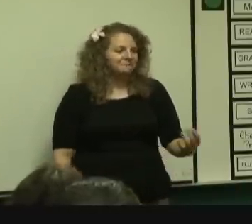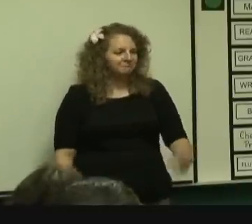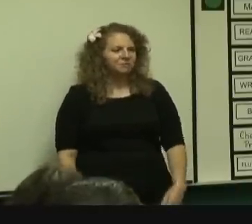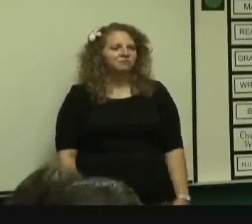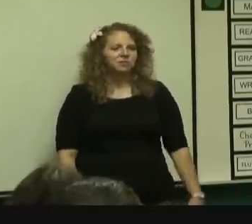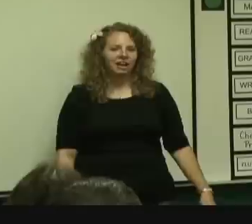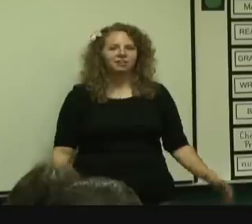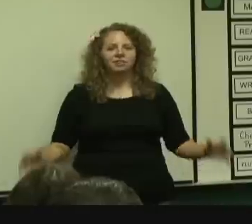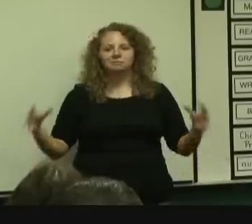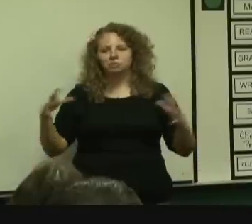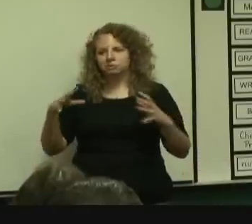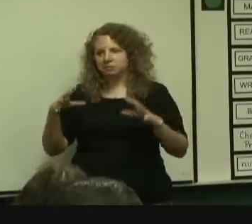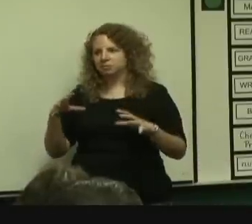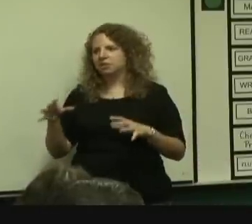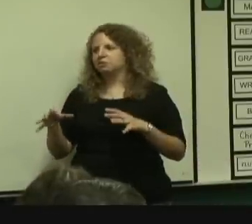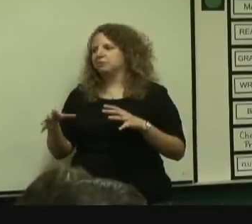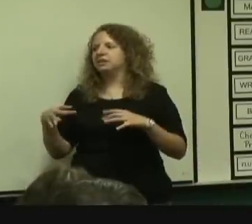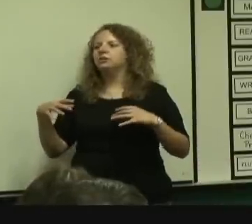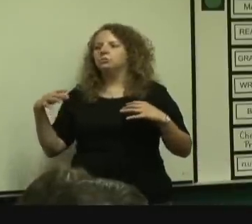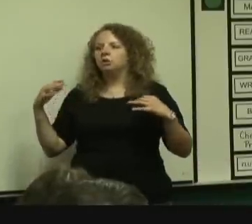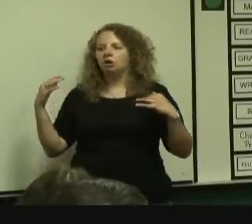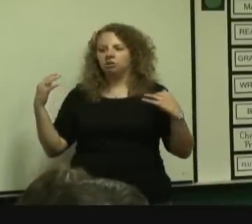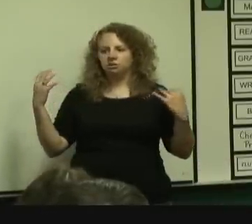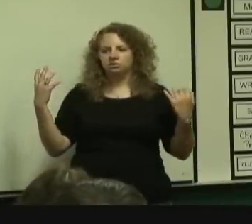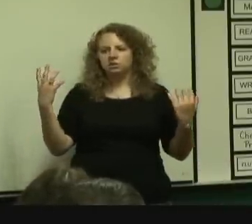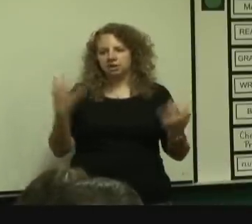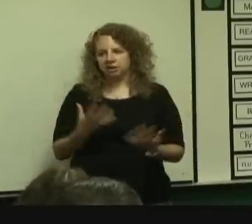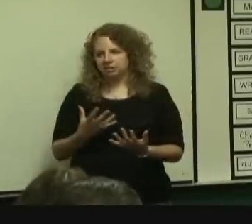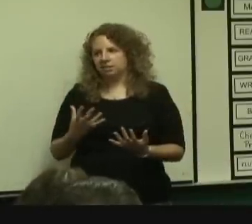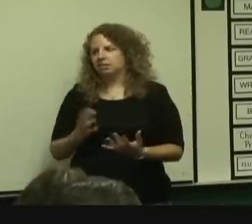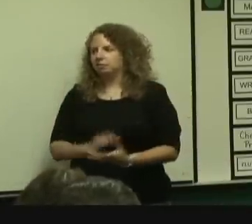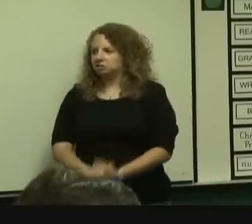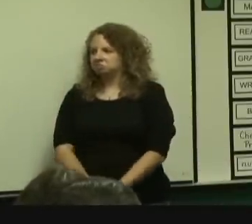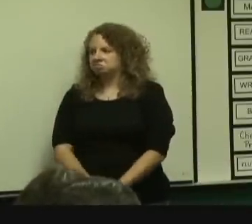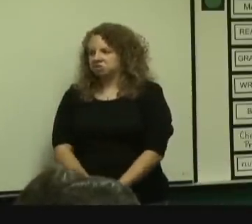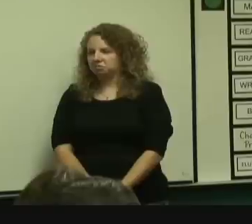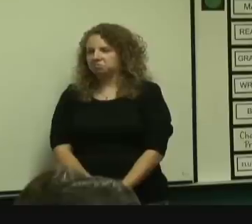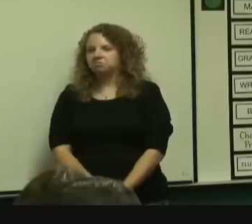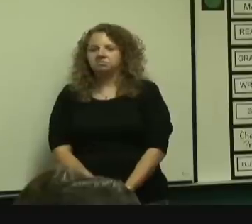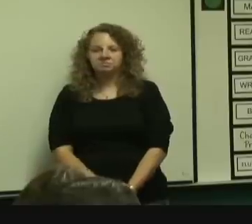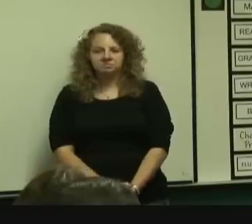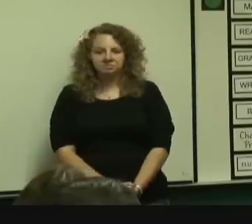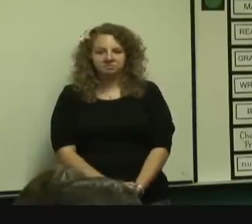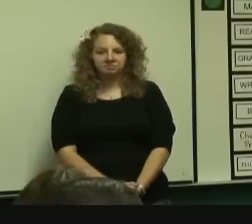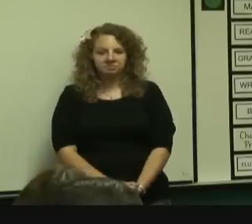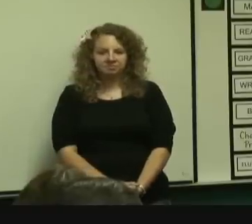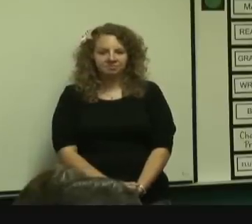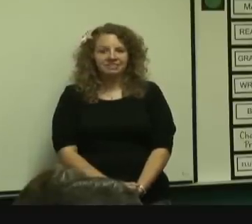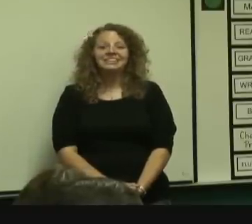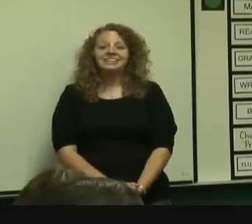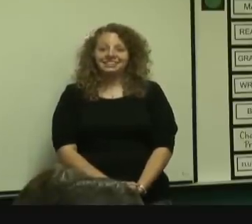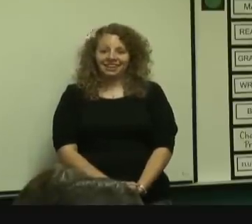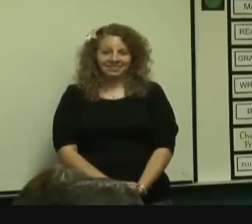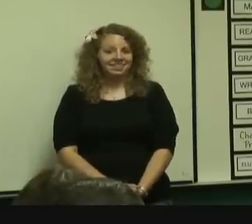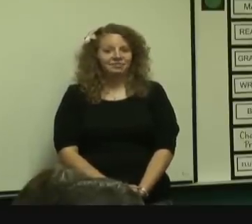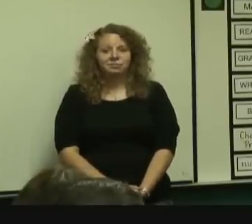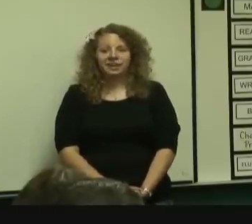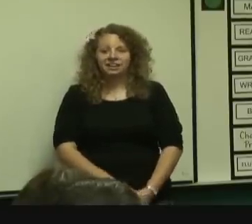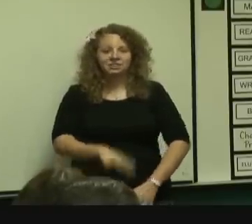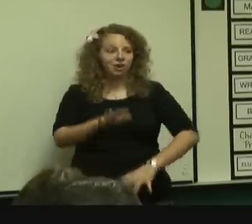but for now like most of the people that you'll meet will all use American Sign Language. Or Sign Language with an accent. Yes, everybody has